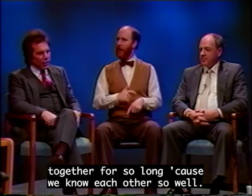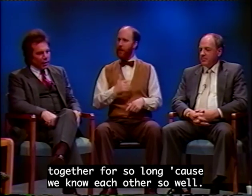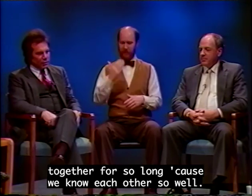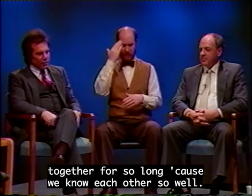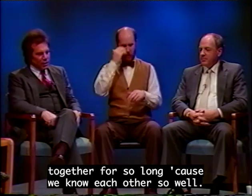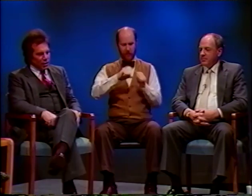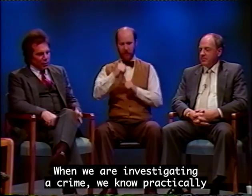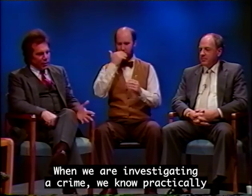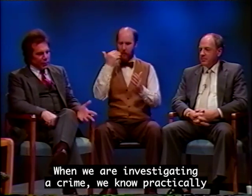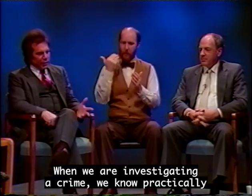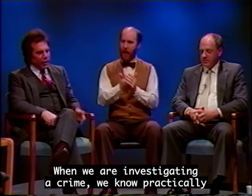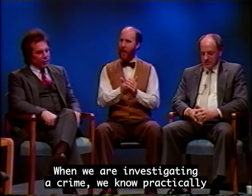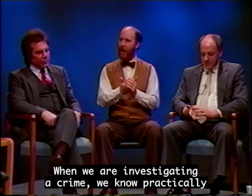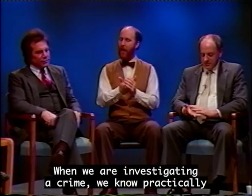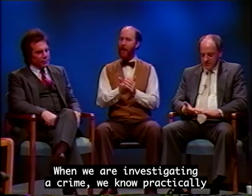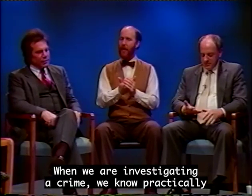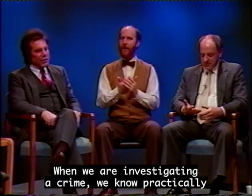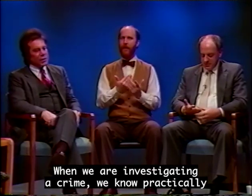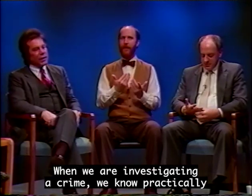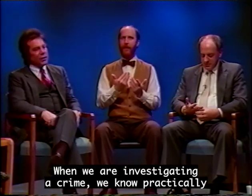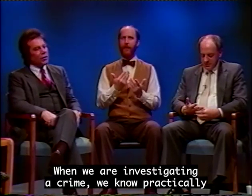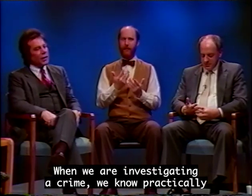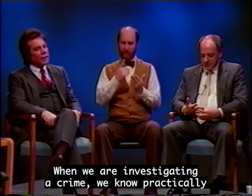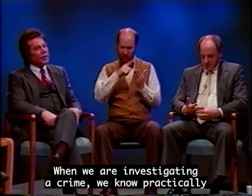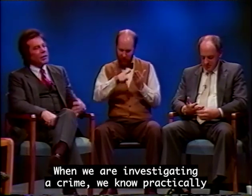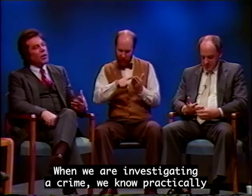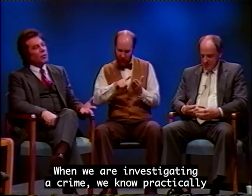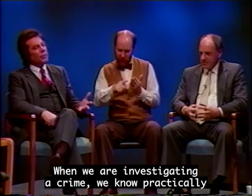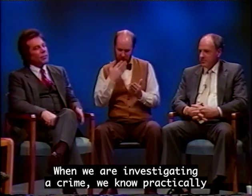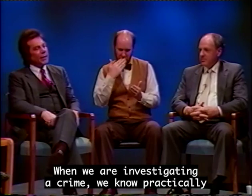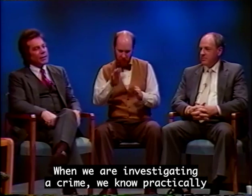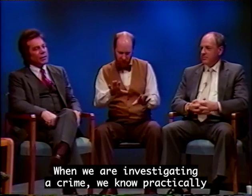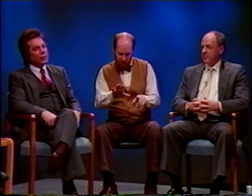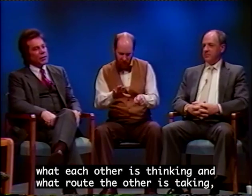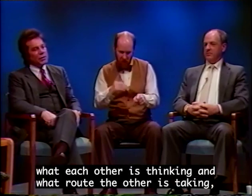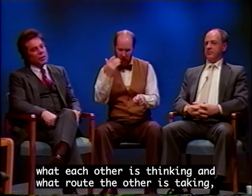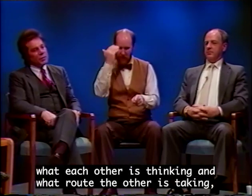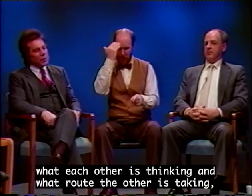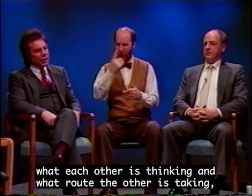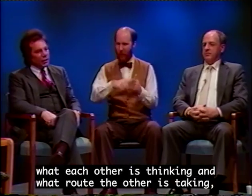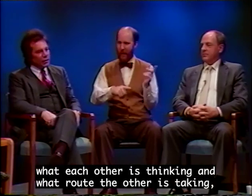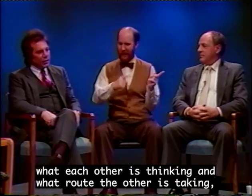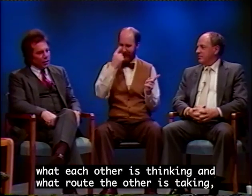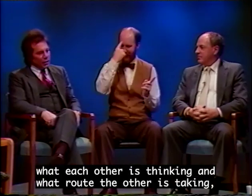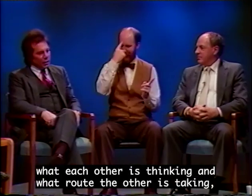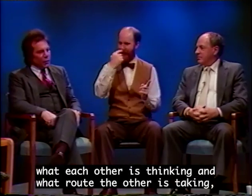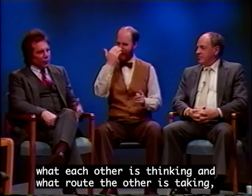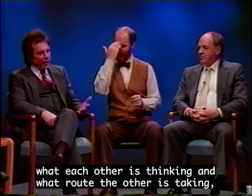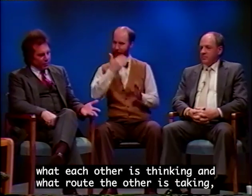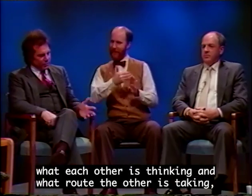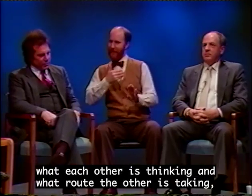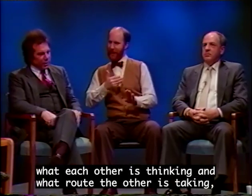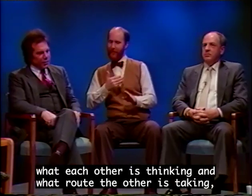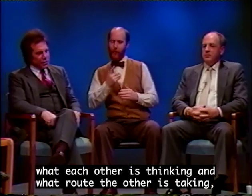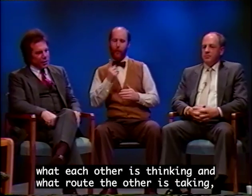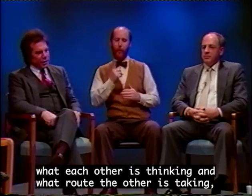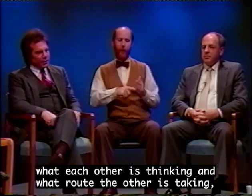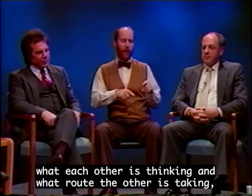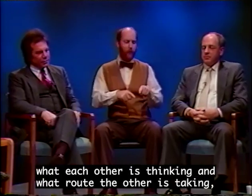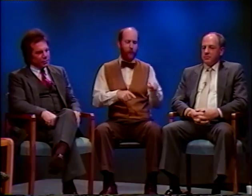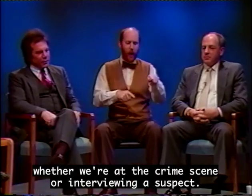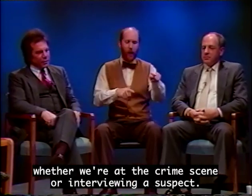so well. When we are investigating a crime, we know practically what each other is thinking and what route the other